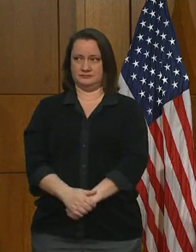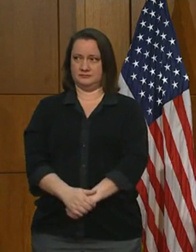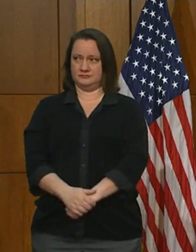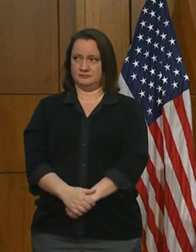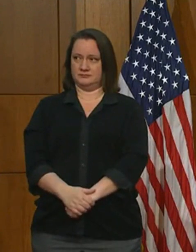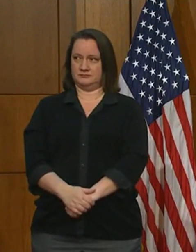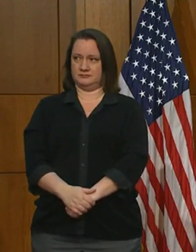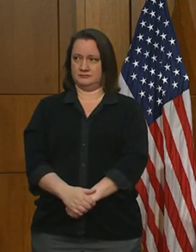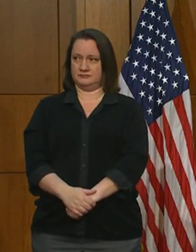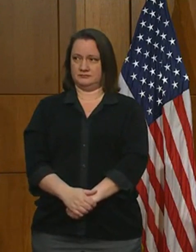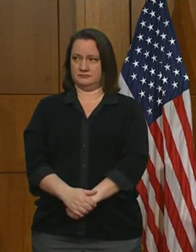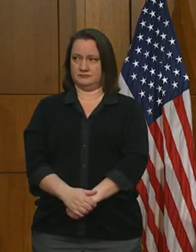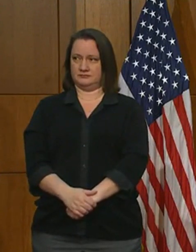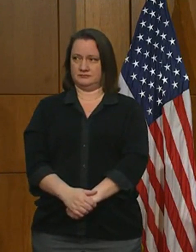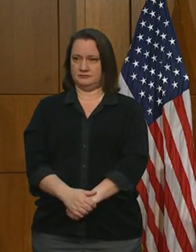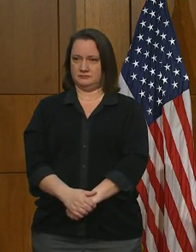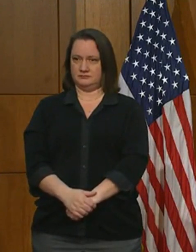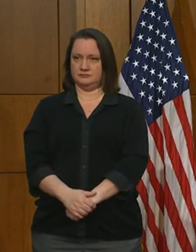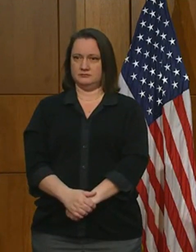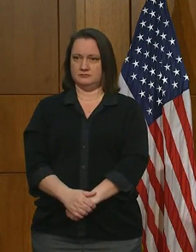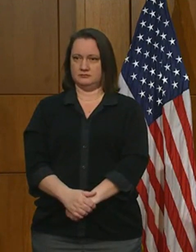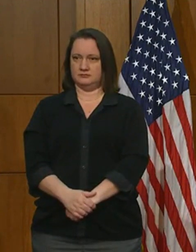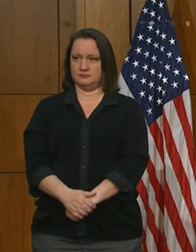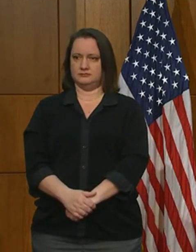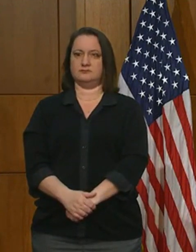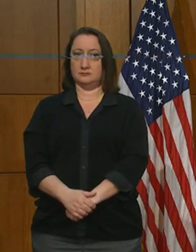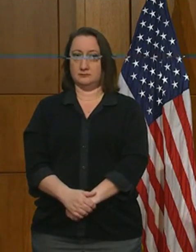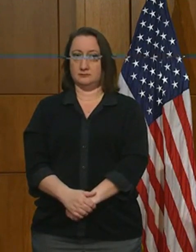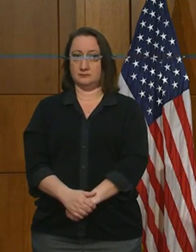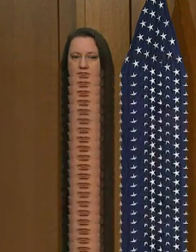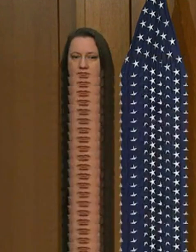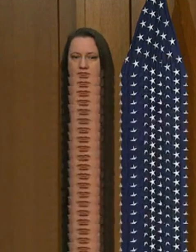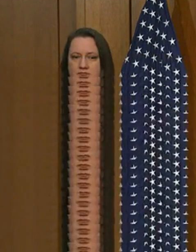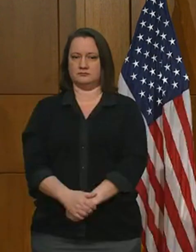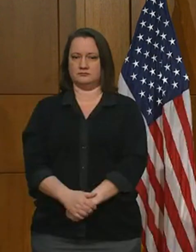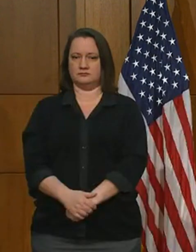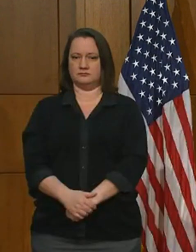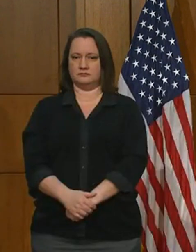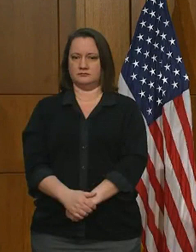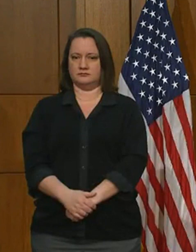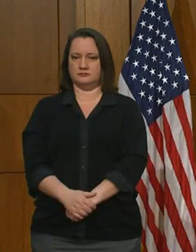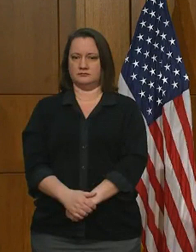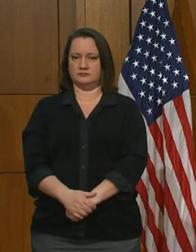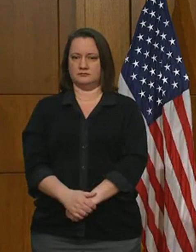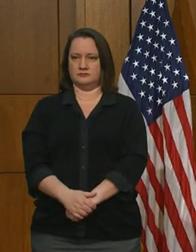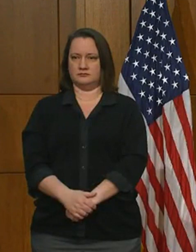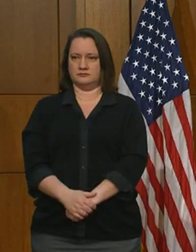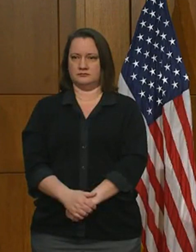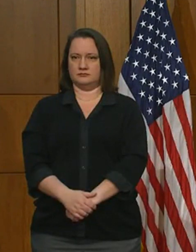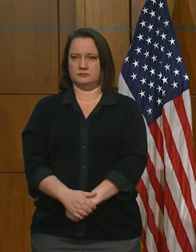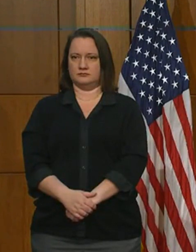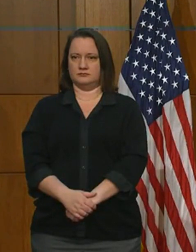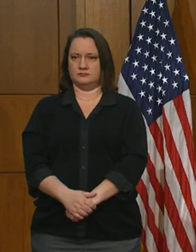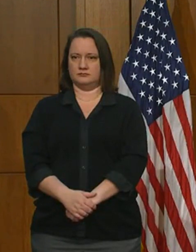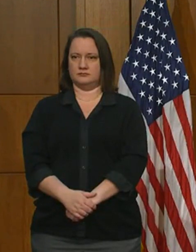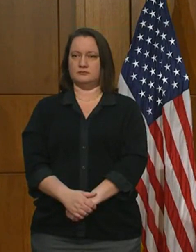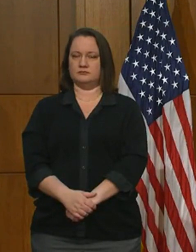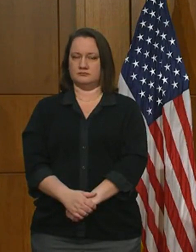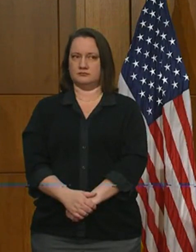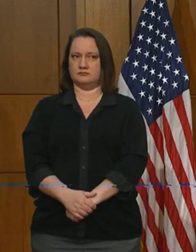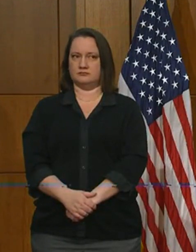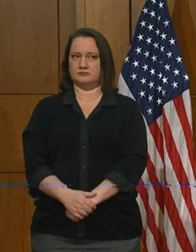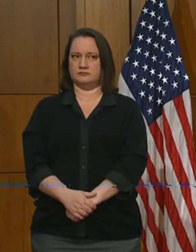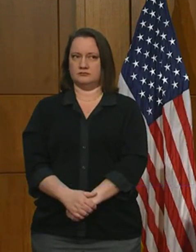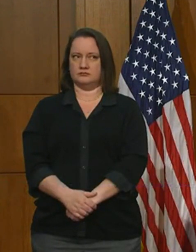we can hear you better now. Thank you. Yes. So my question was, courts started issuing eviction cases today, as you may know,